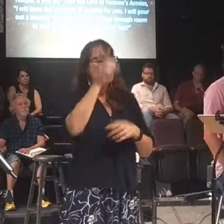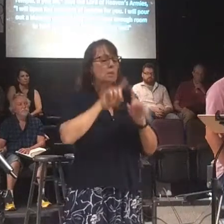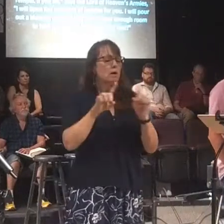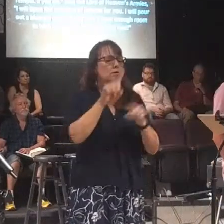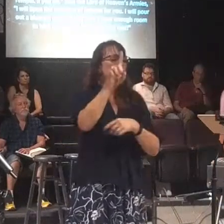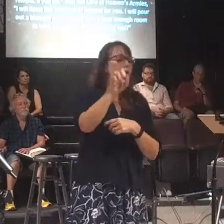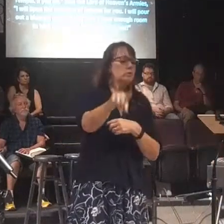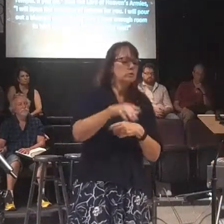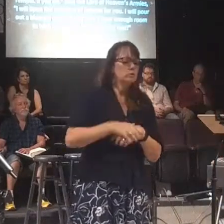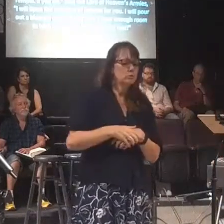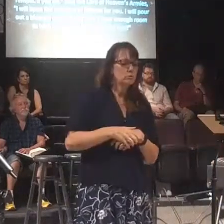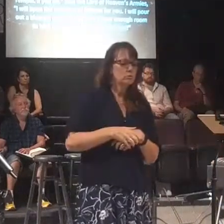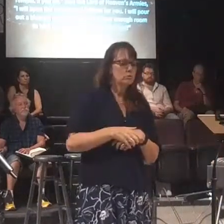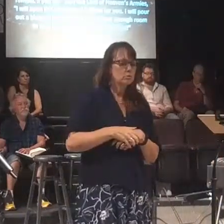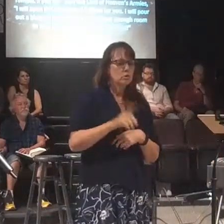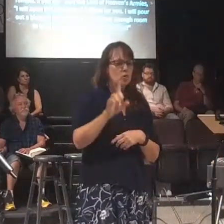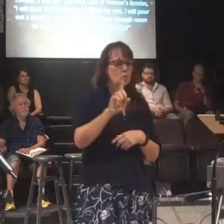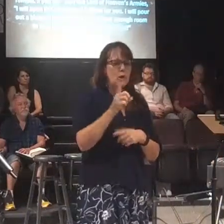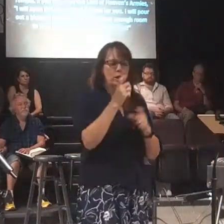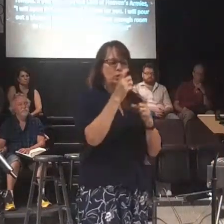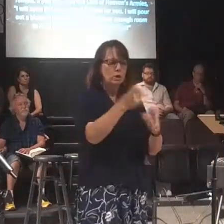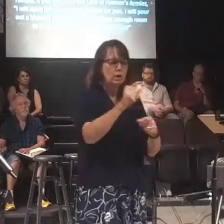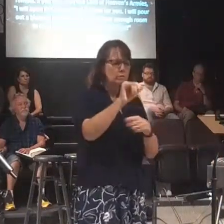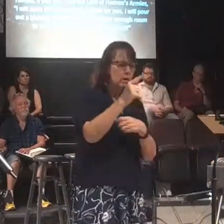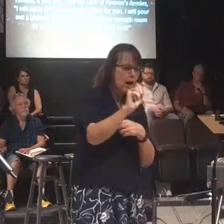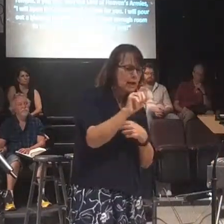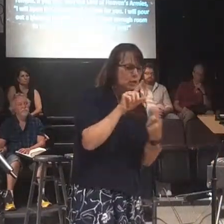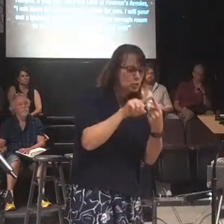this. Well, where do you actually give your tithe?